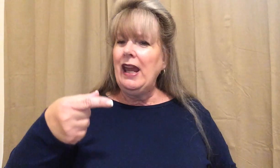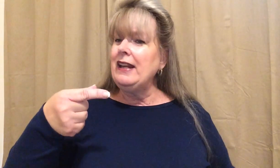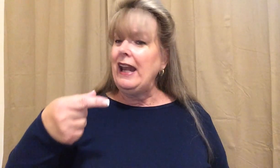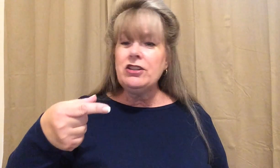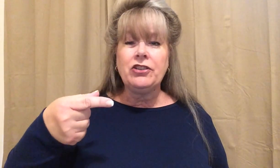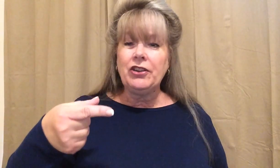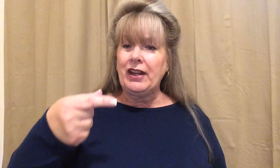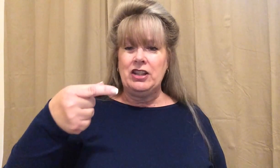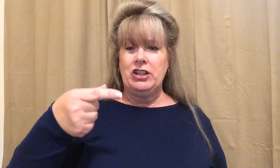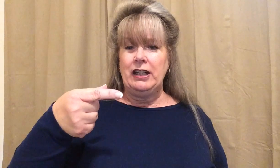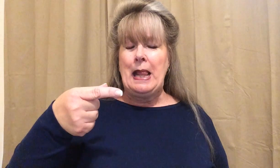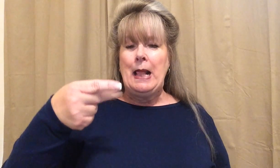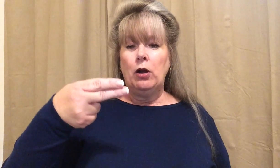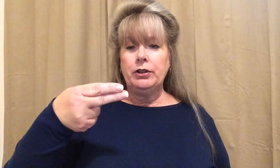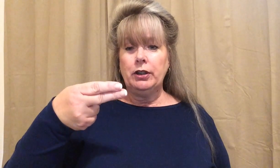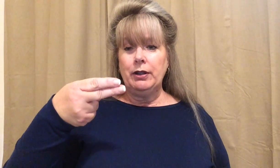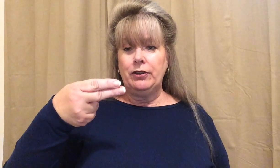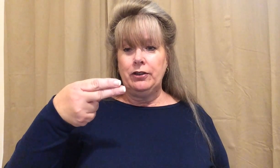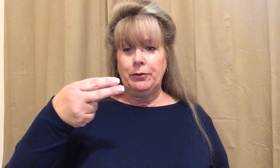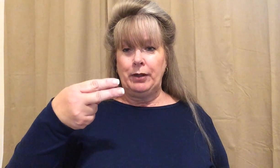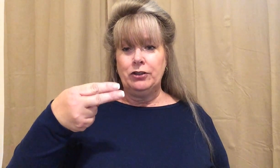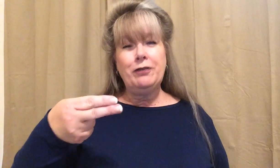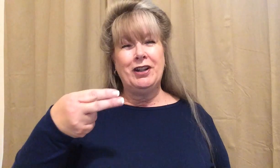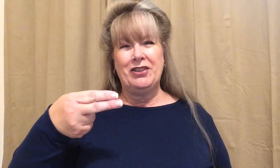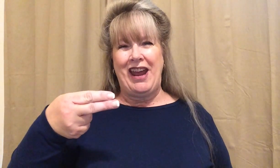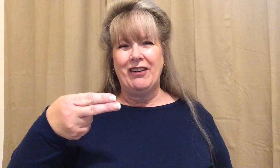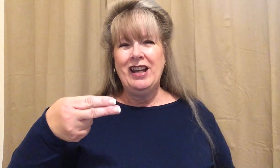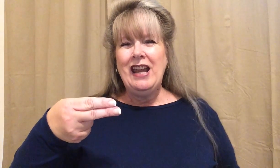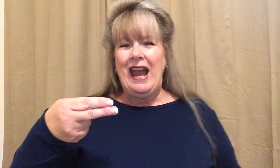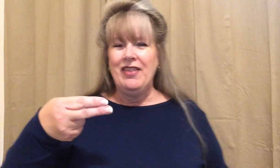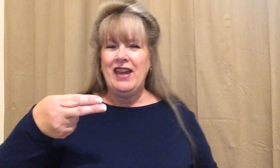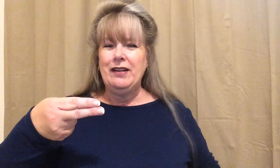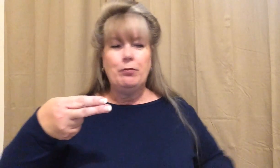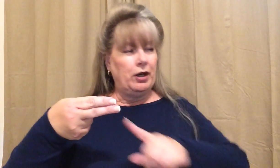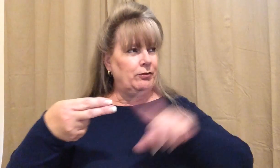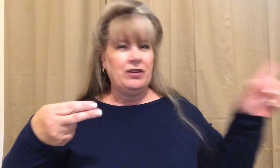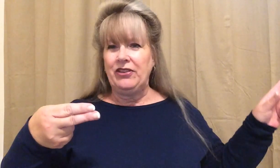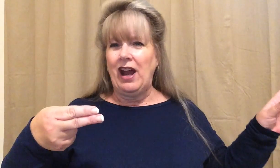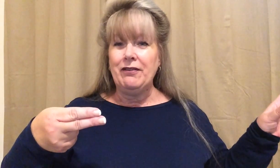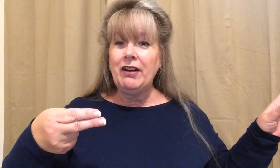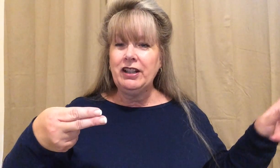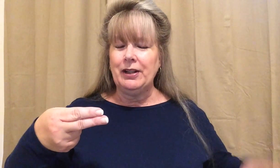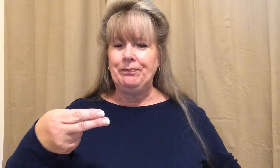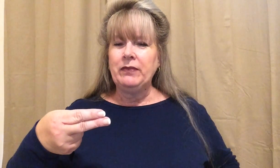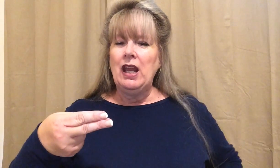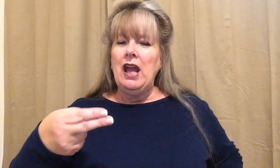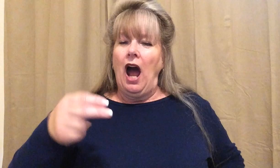And H is just like the G, only you're going to just bring two fingers out and then point them to the side. Very good.